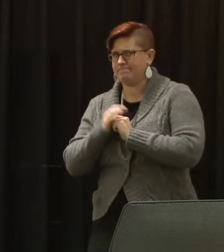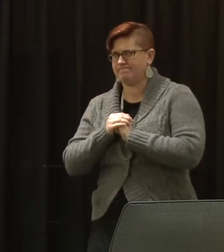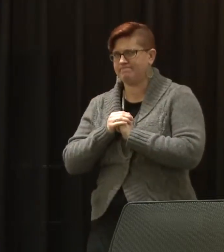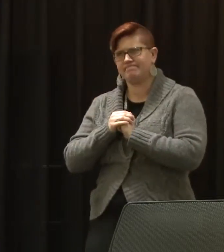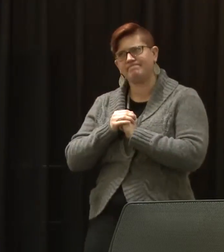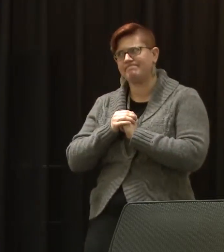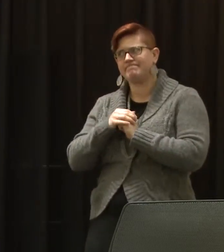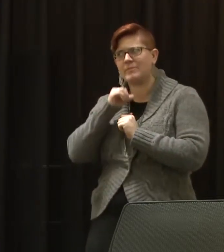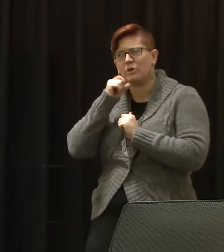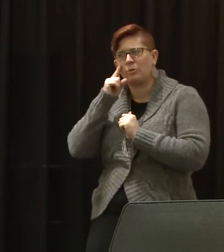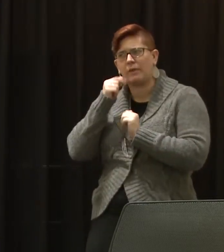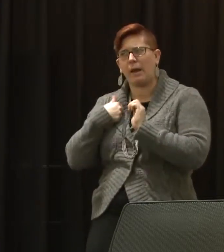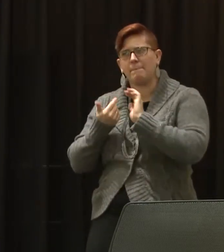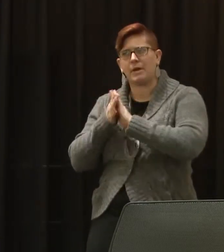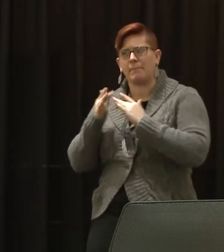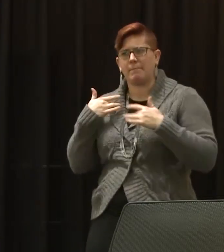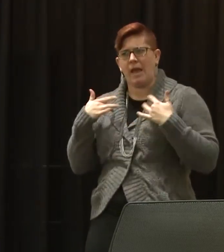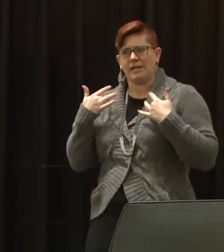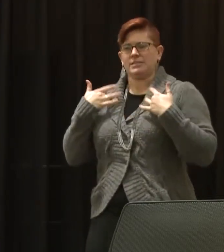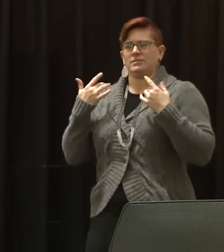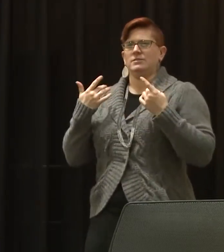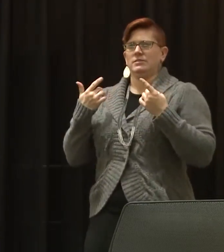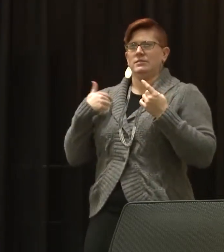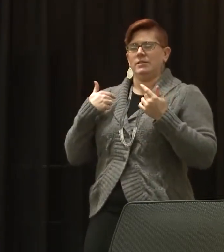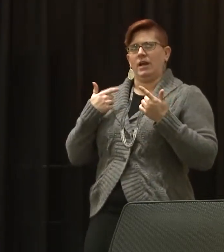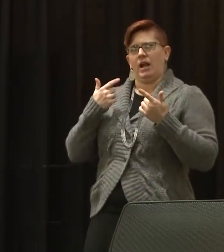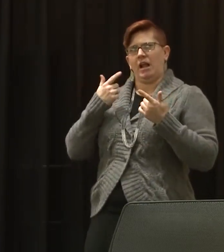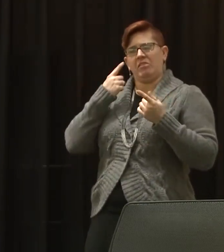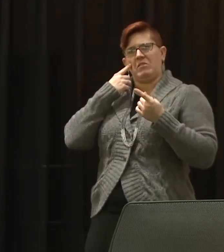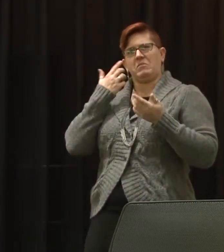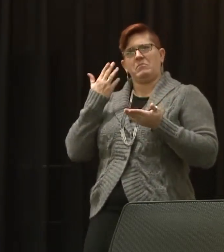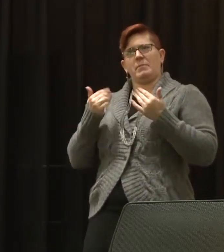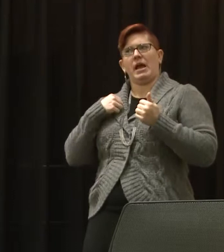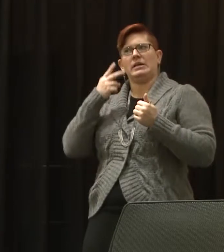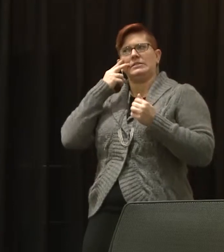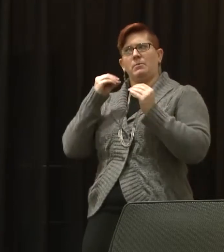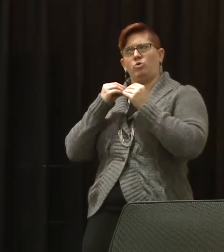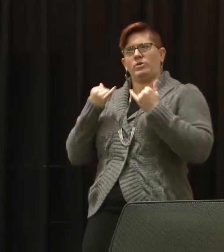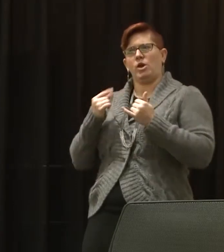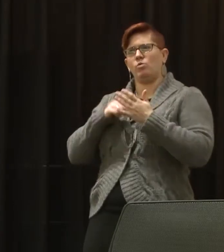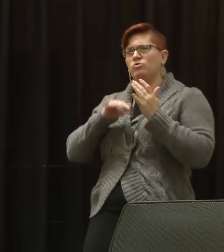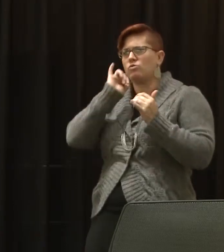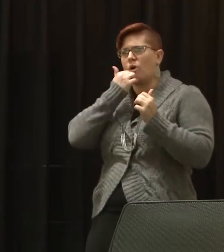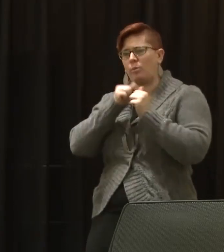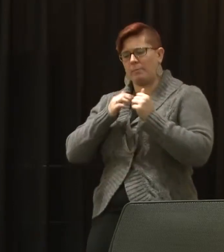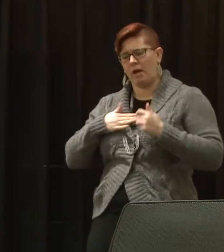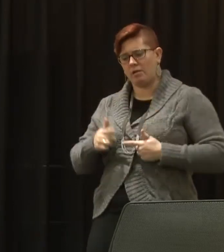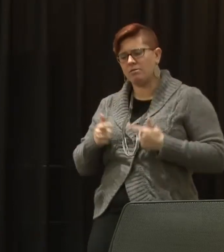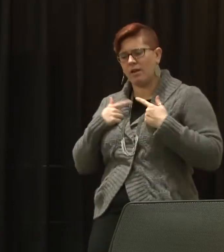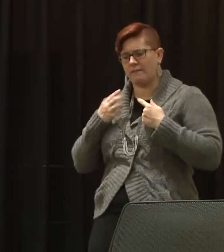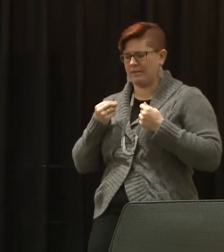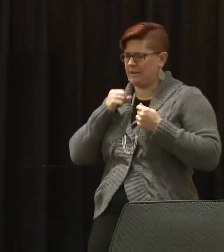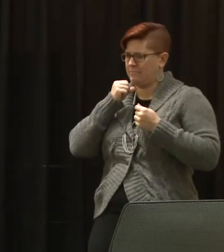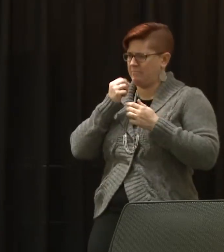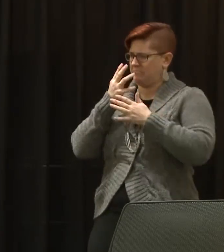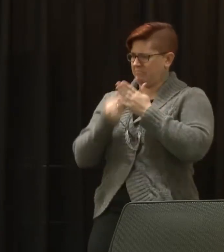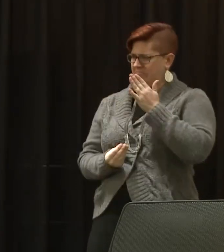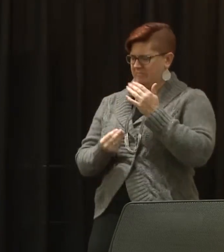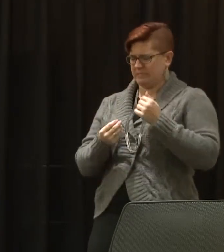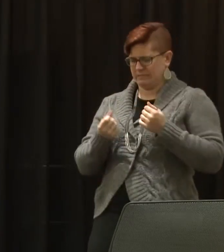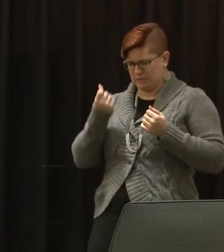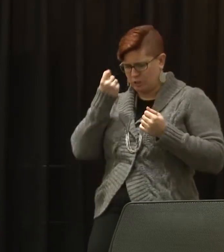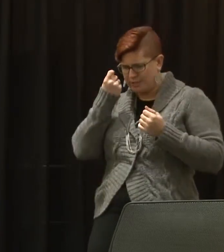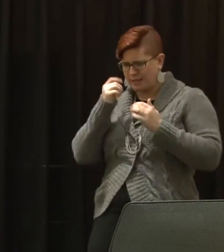don't believe I'm becoming manic. Perhaps I see more today what is wrong with my life and how I also lack any insight on how to improve